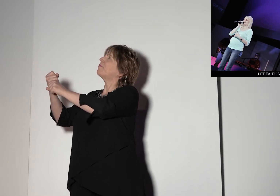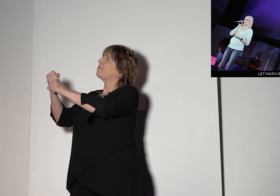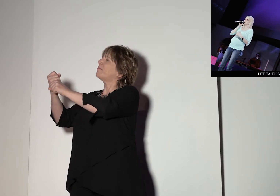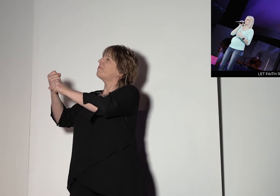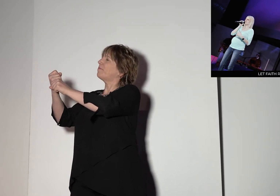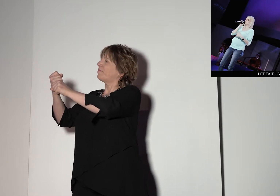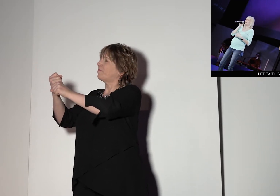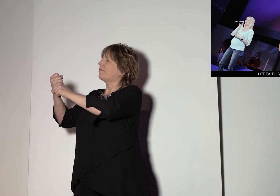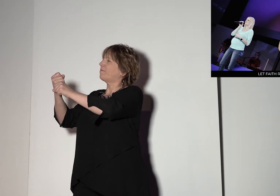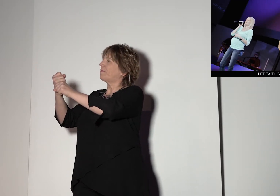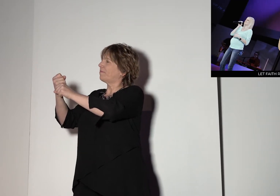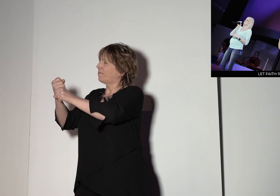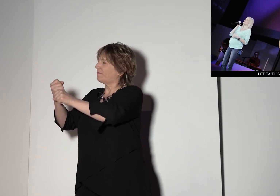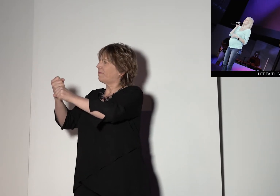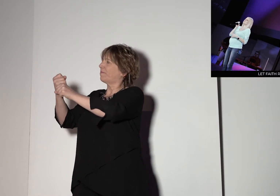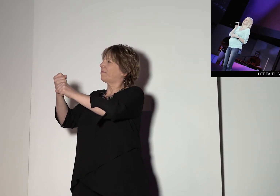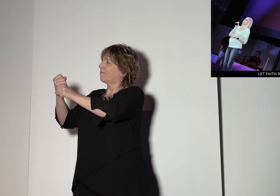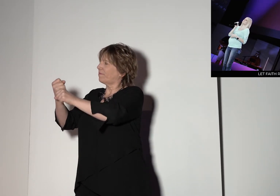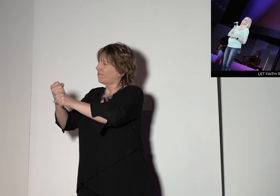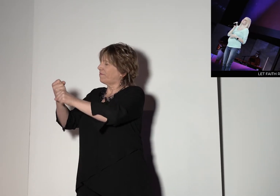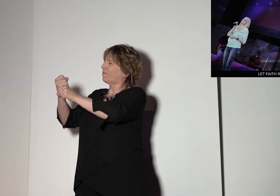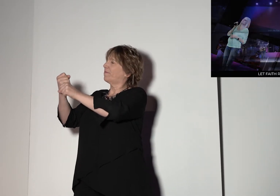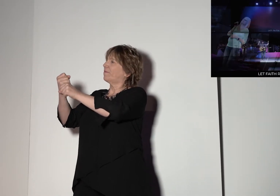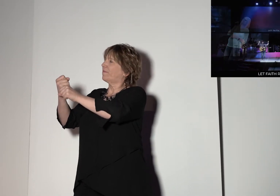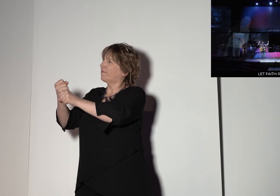up in me.